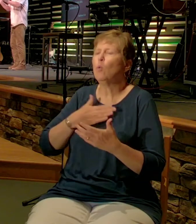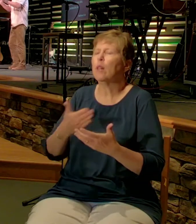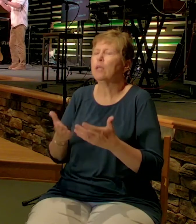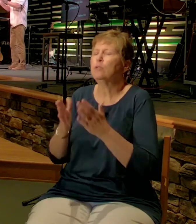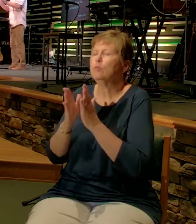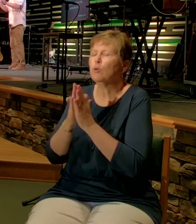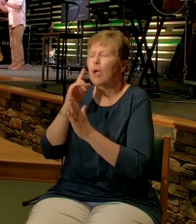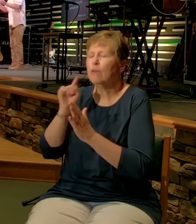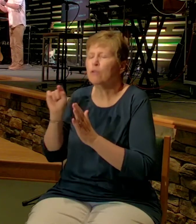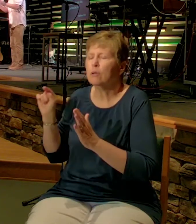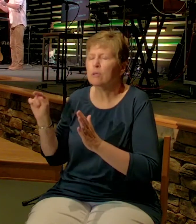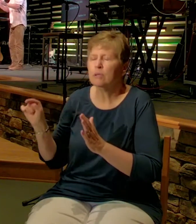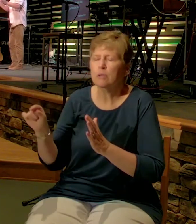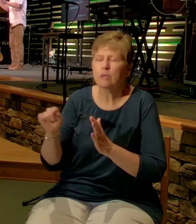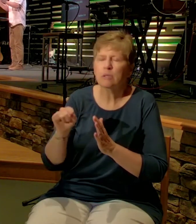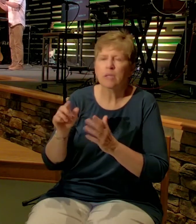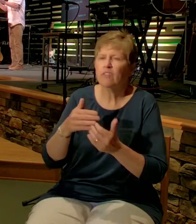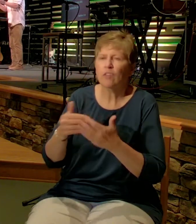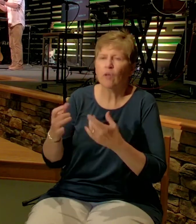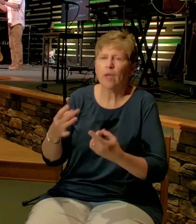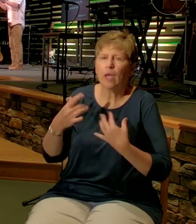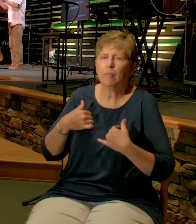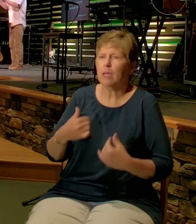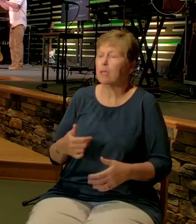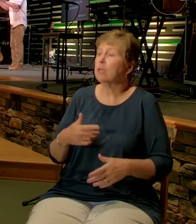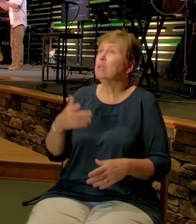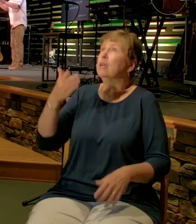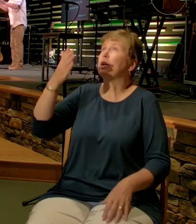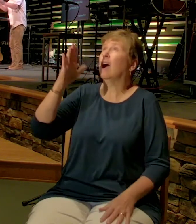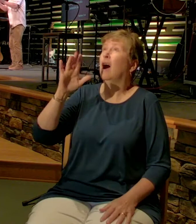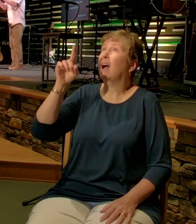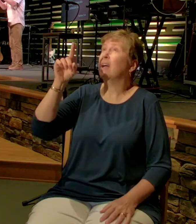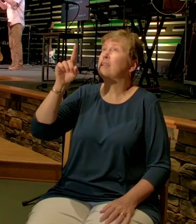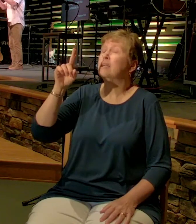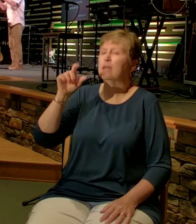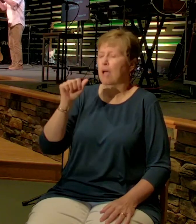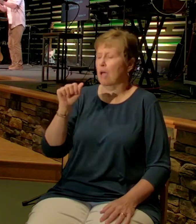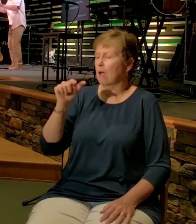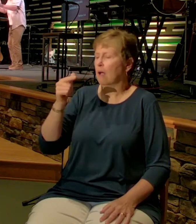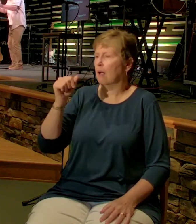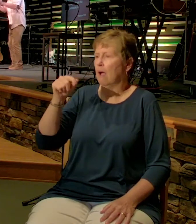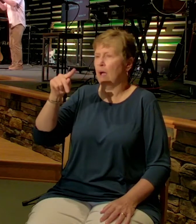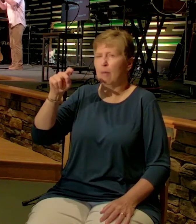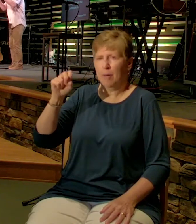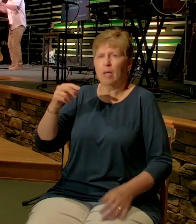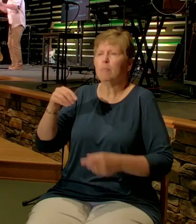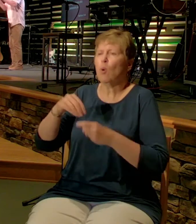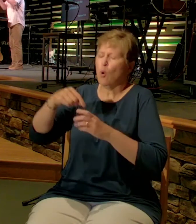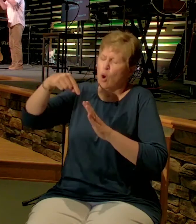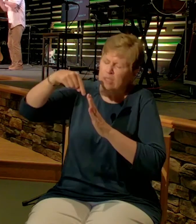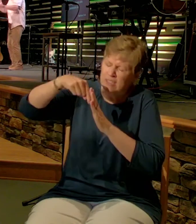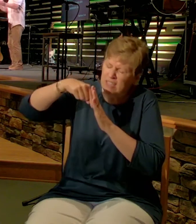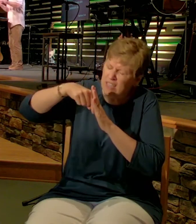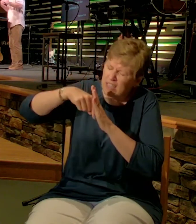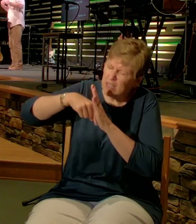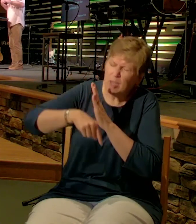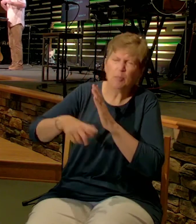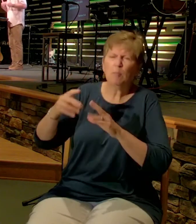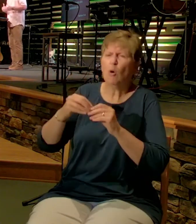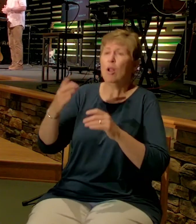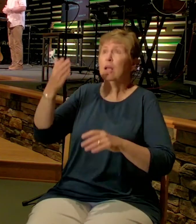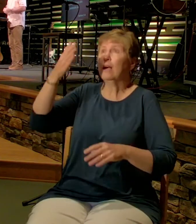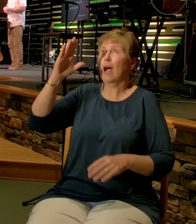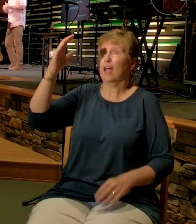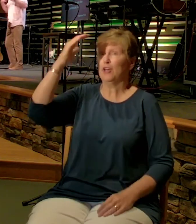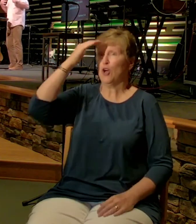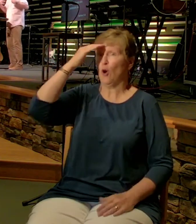Well, I want you to understand that when it comes to God, this agape, it's far deeper. God knows something about